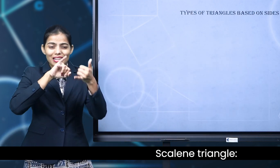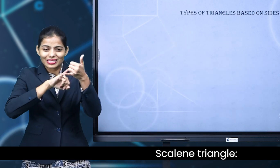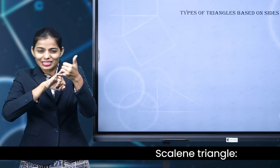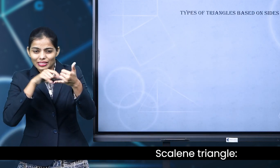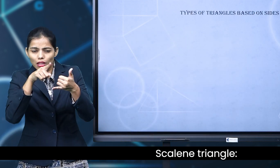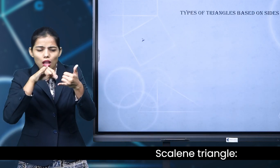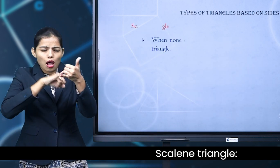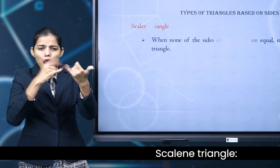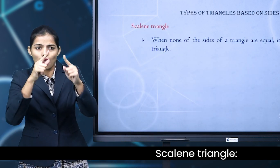scalene triangle.